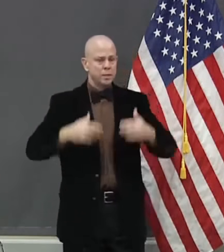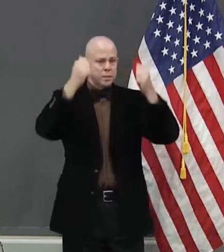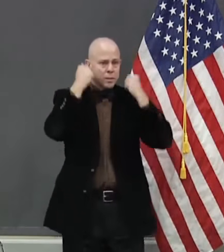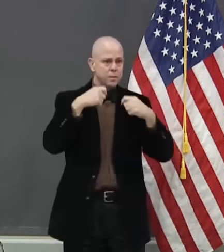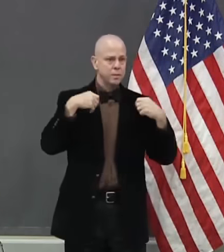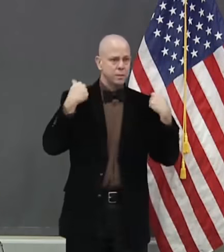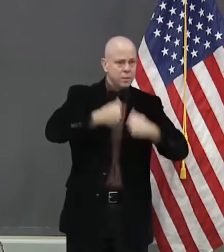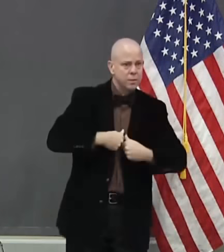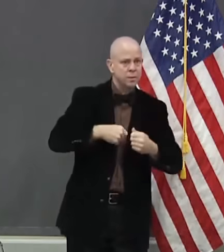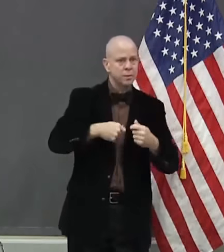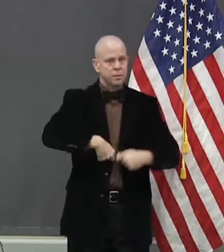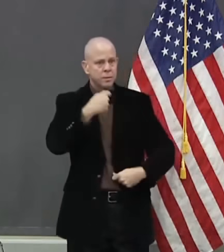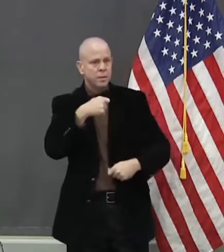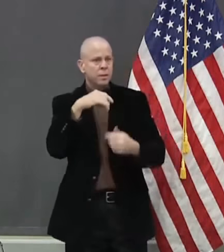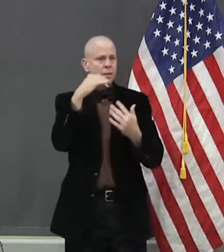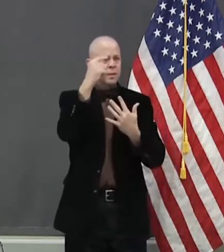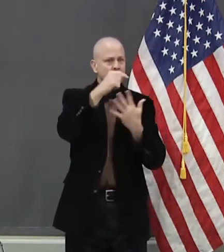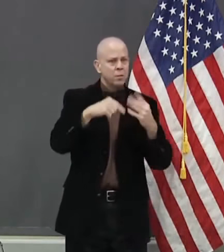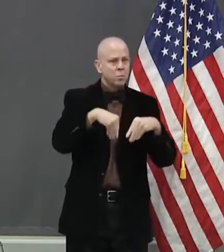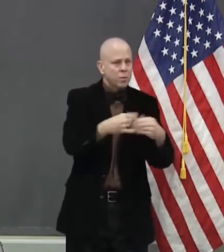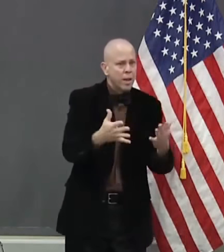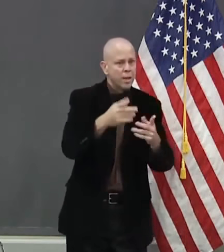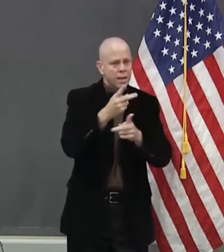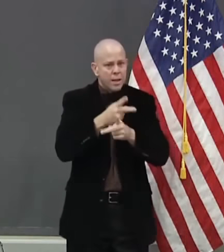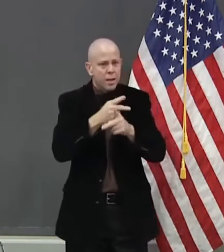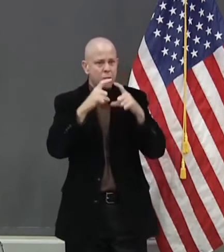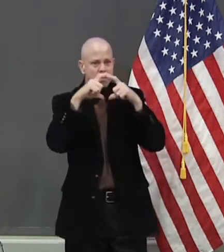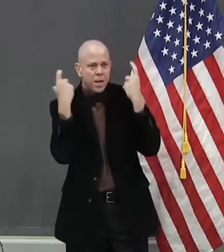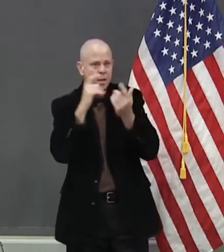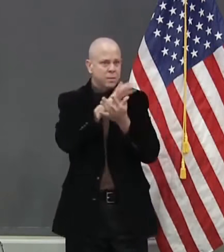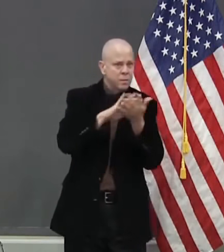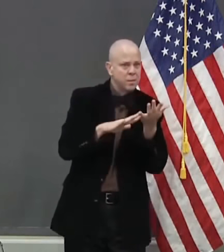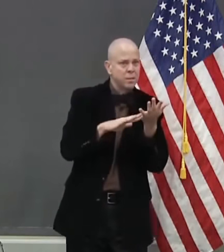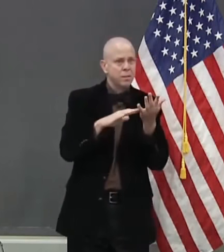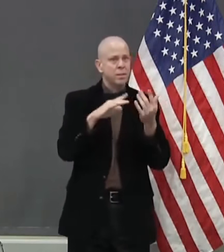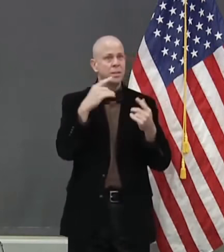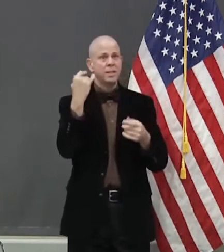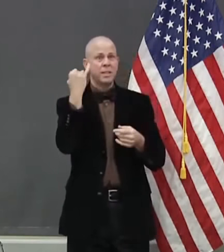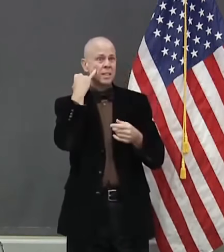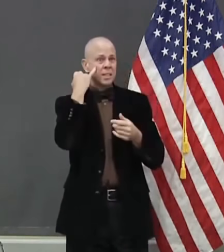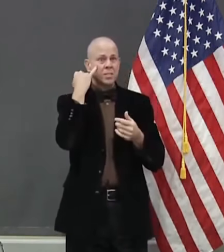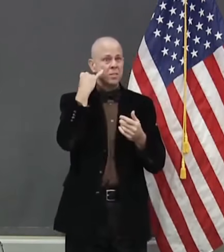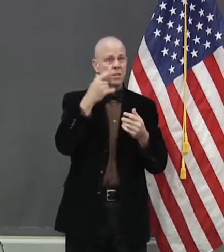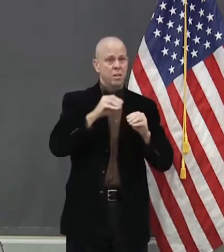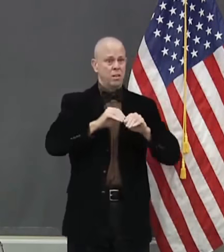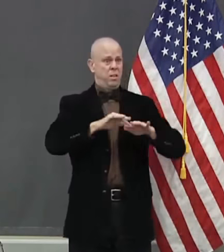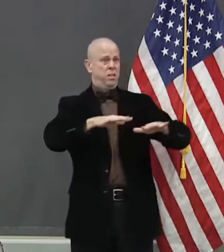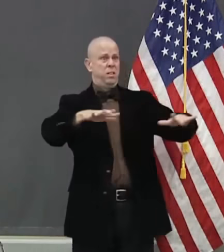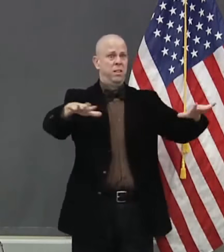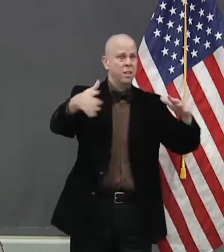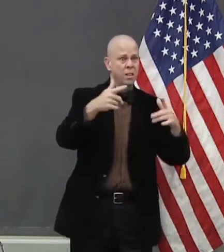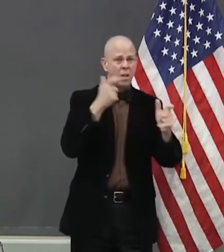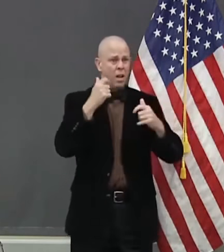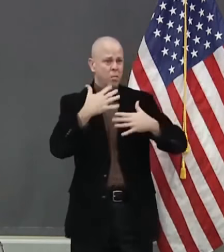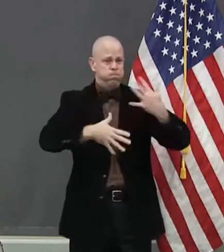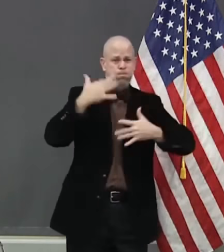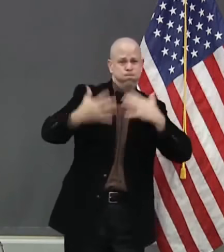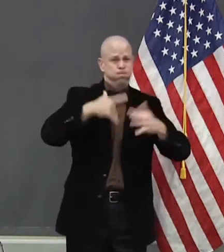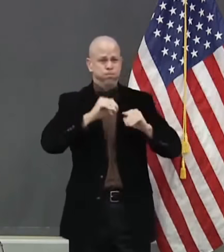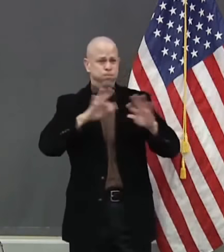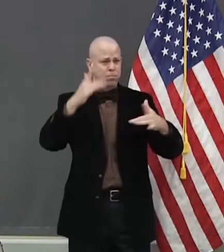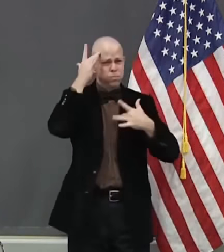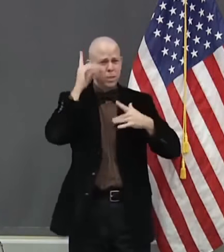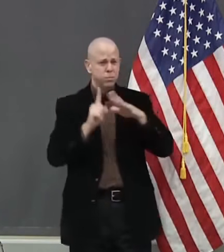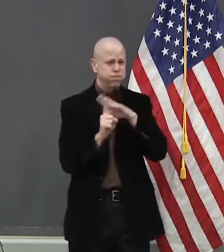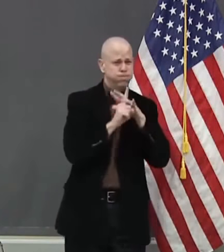care. If we don't start to see the spread of COVID-19 slow in our communities, we will